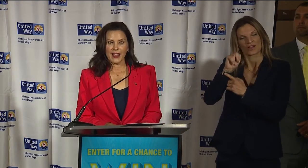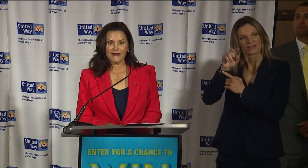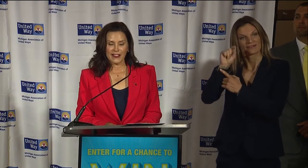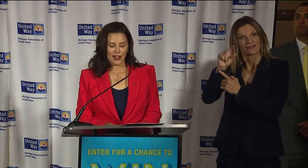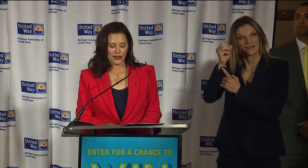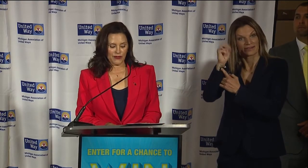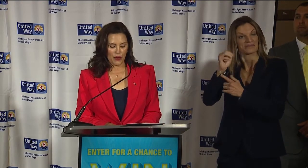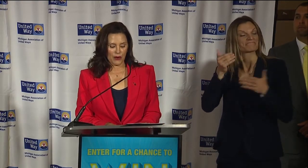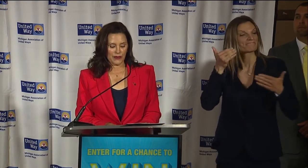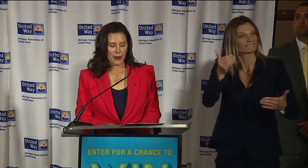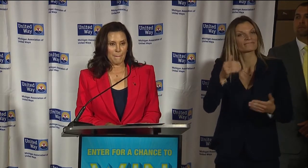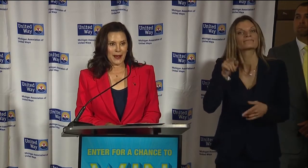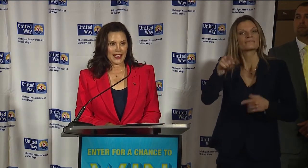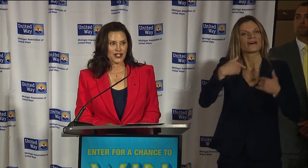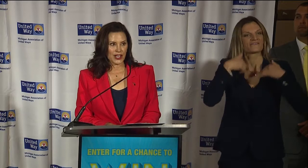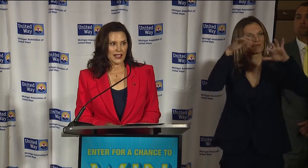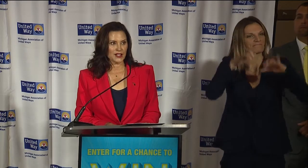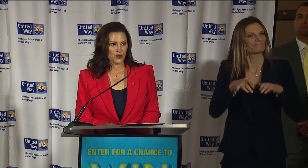myshot2win.com and fill out the form.